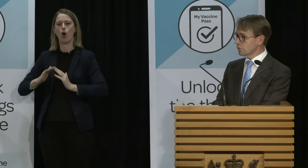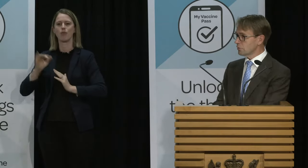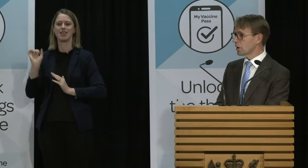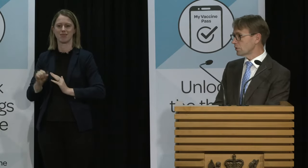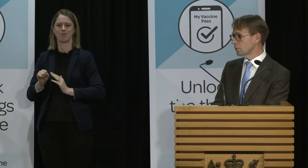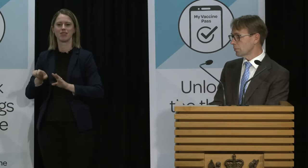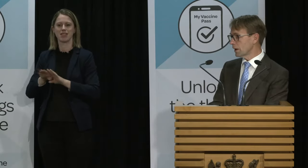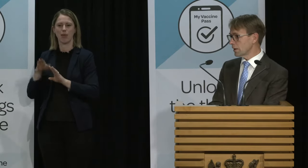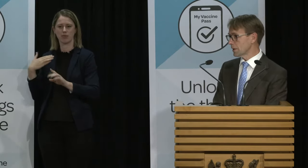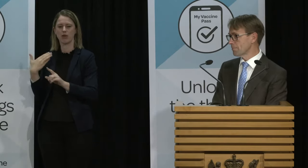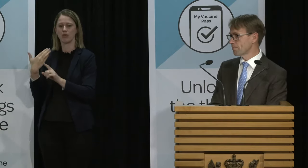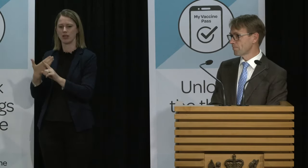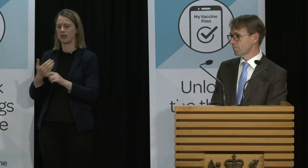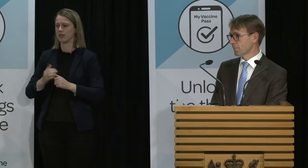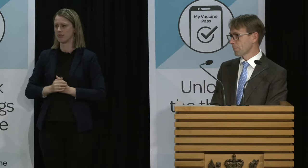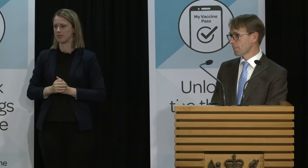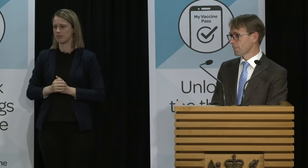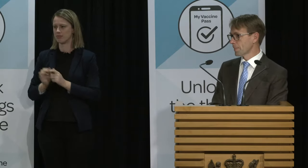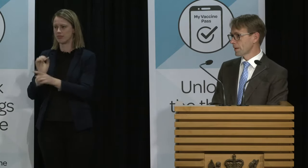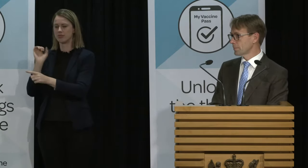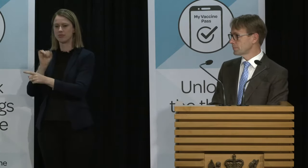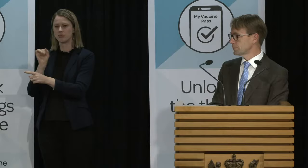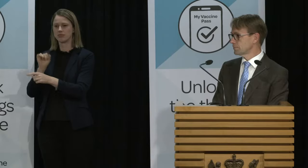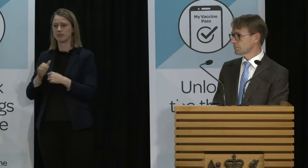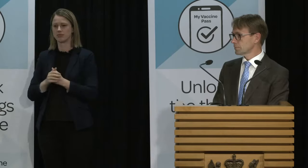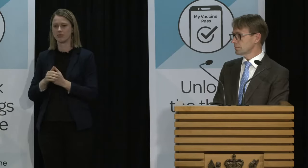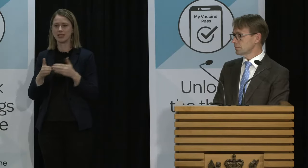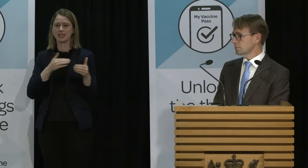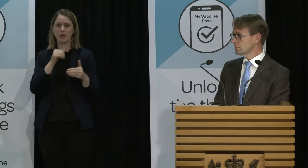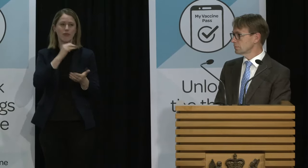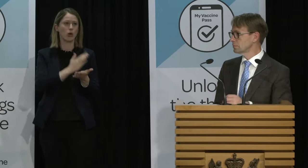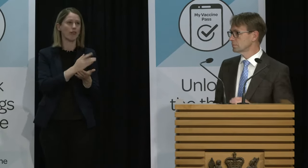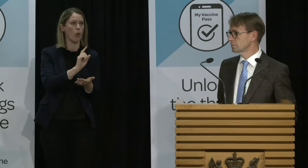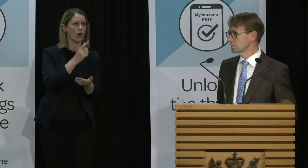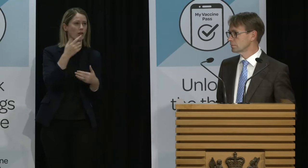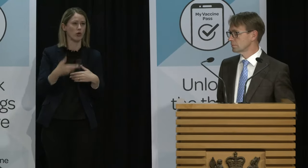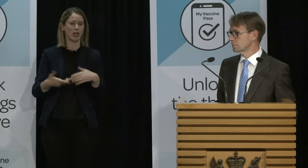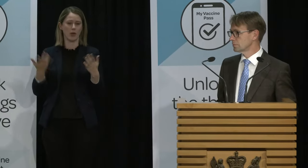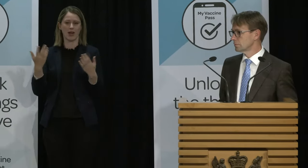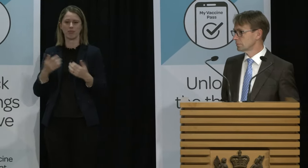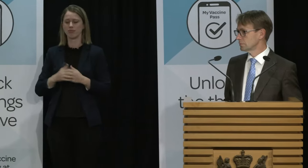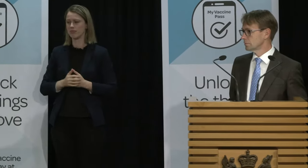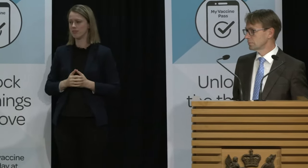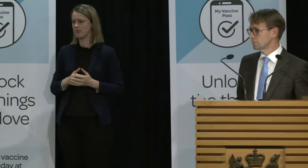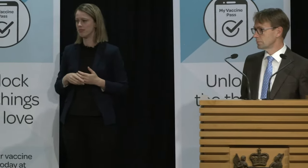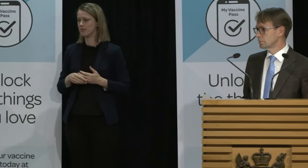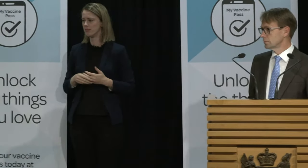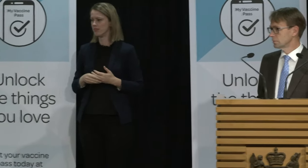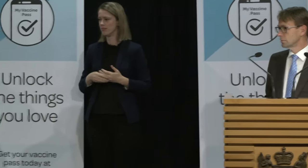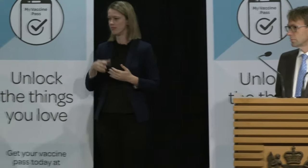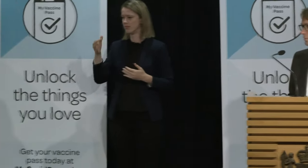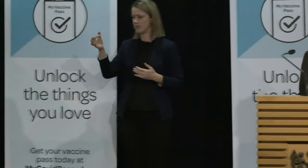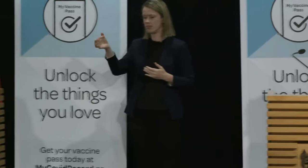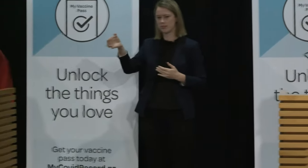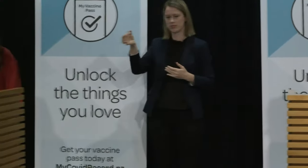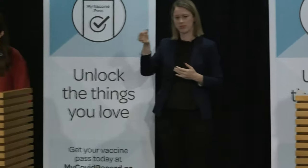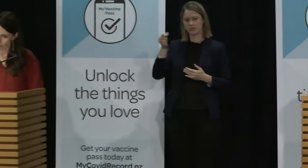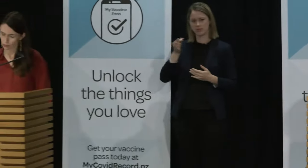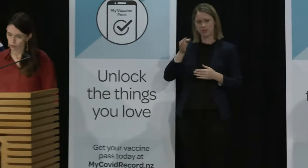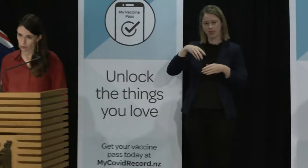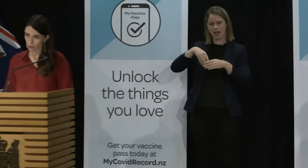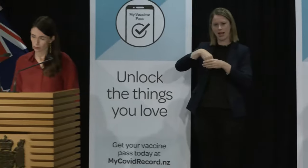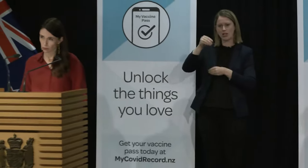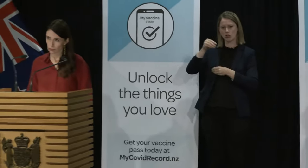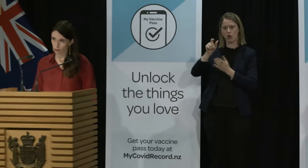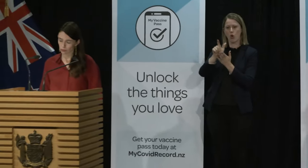is no different from right through the pandemic It's true and that's no different regardless of whether you're in Auckland or any other part of the country Thanks and just quickly on electoral law reform